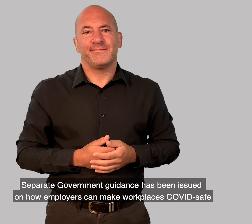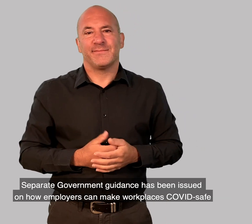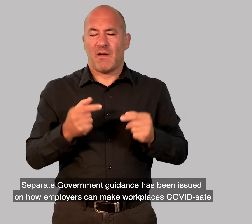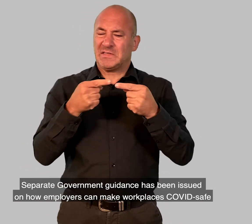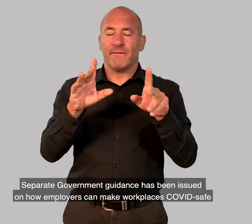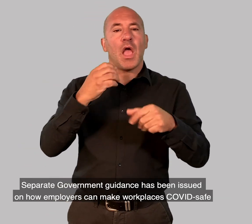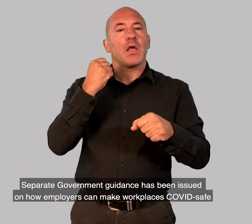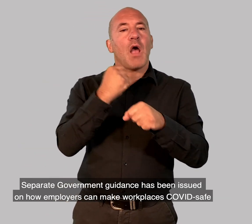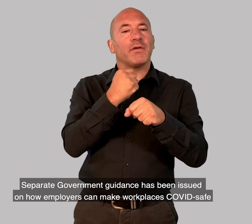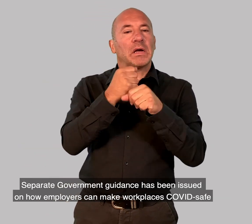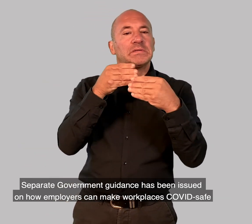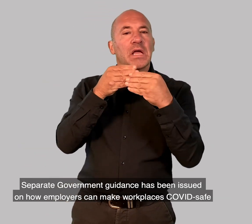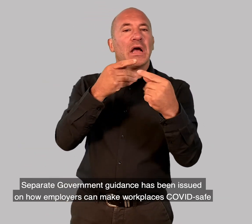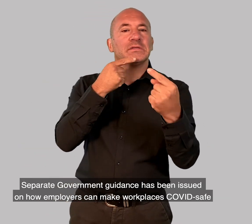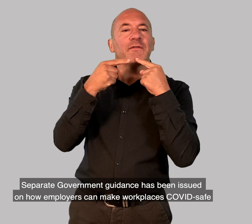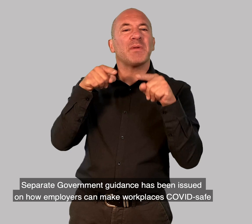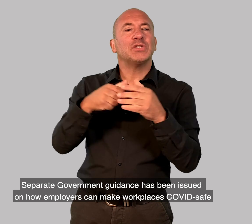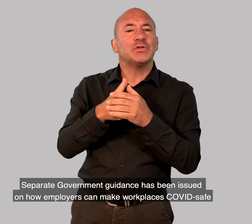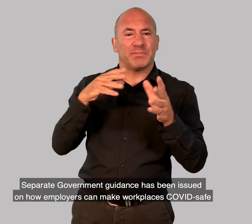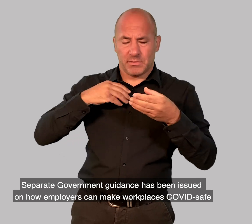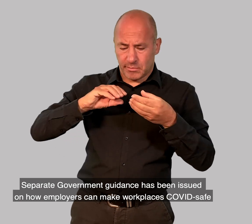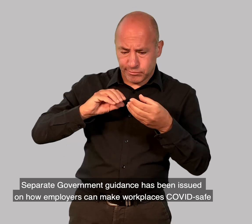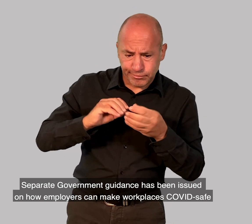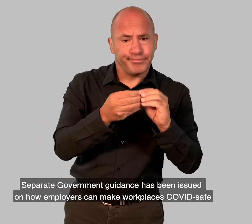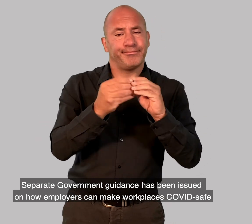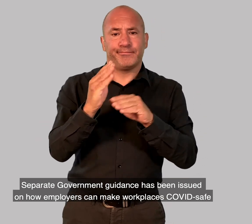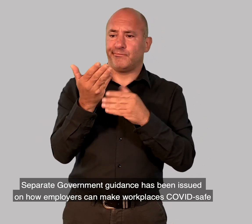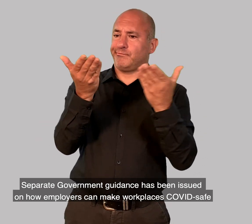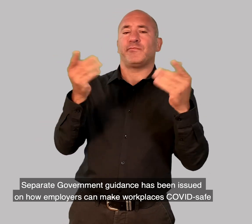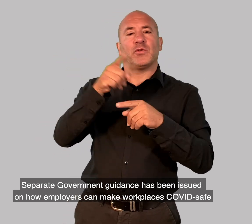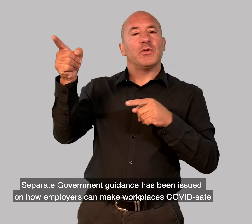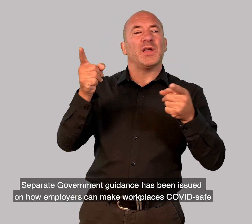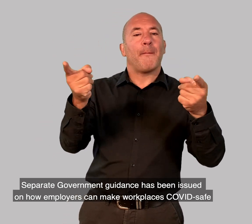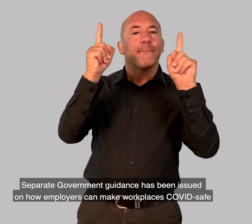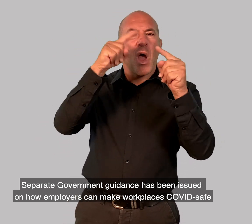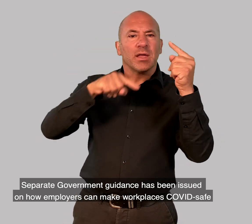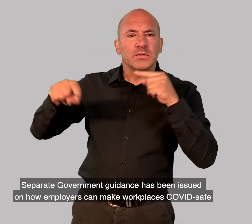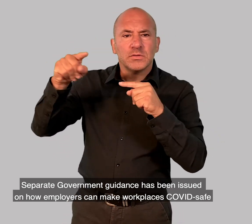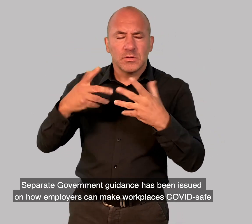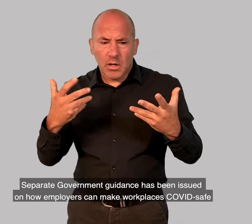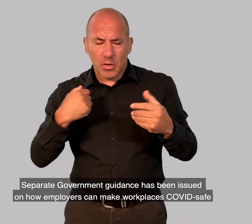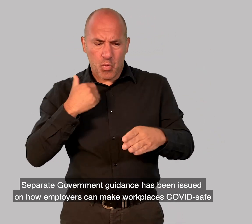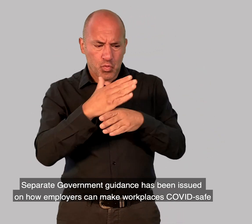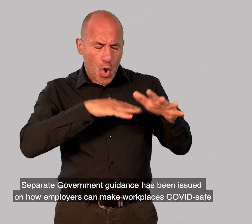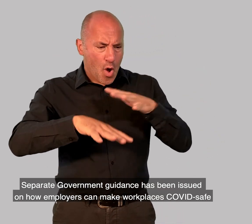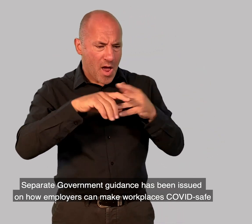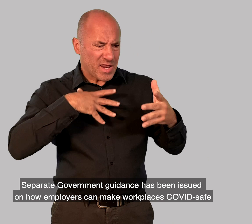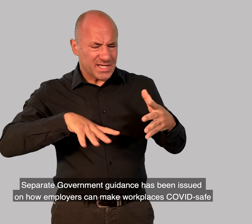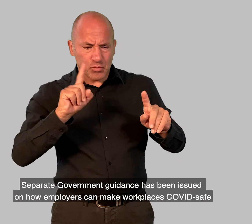www.gov.uk/access-to-work for more information. Separate government guidance has been issued on how employers can make